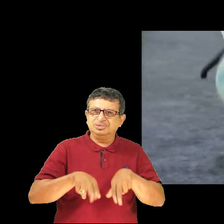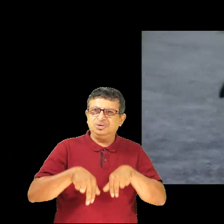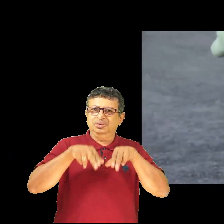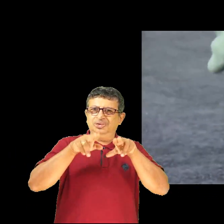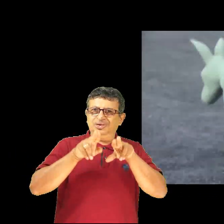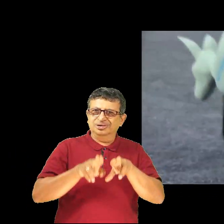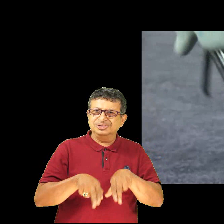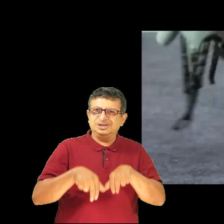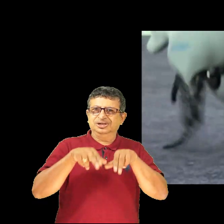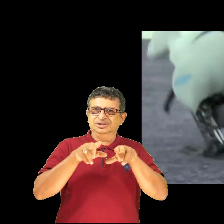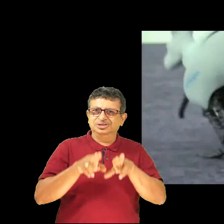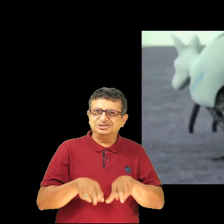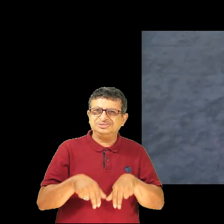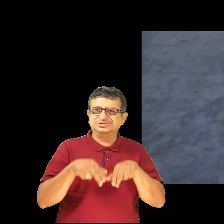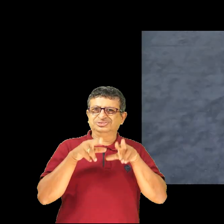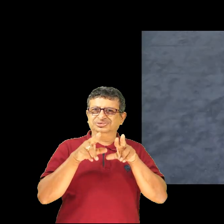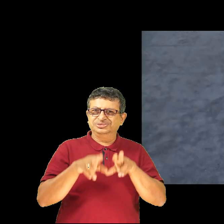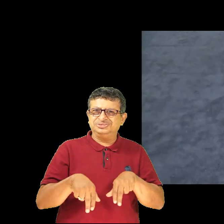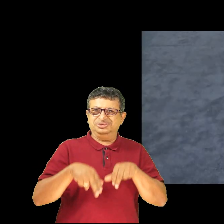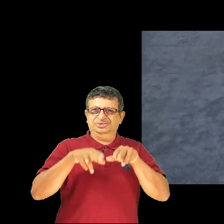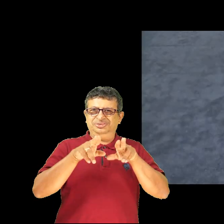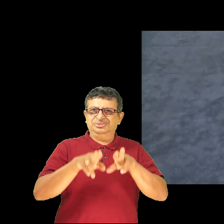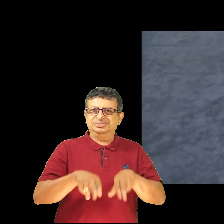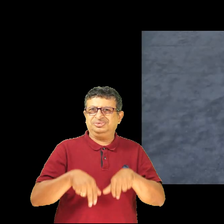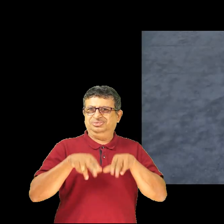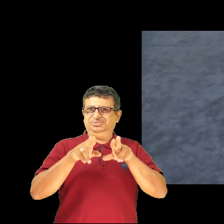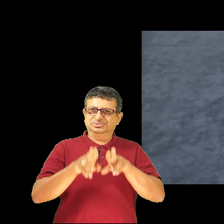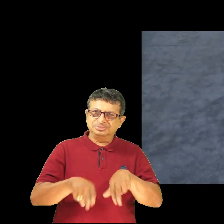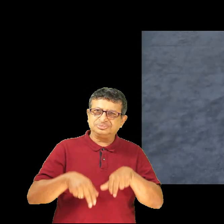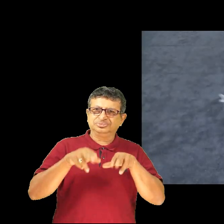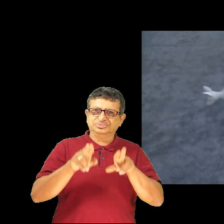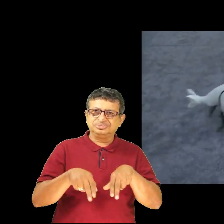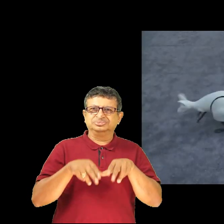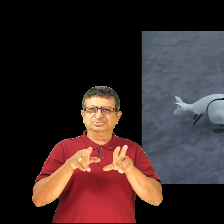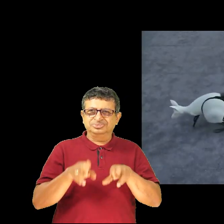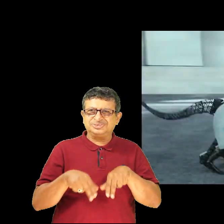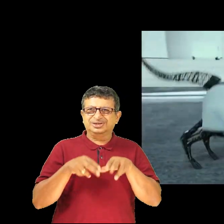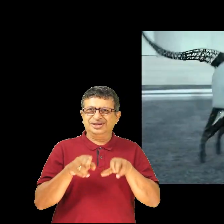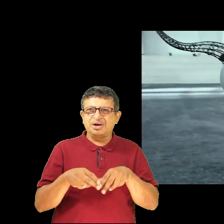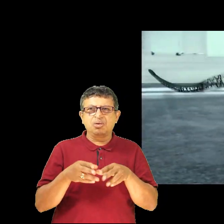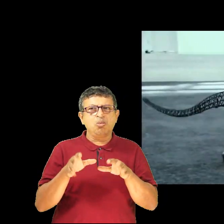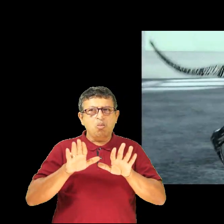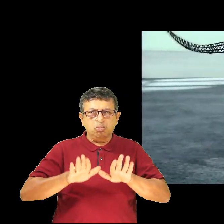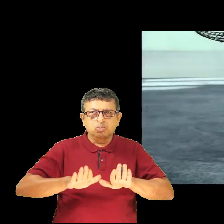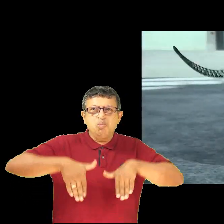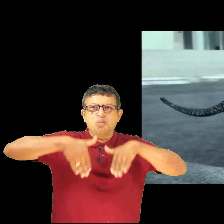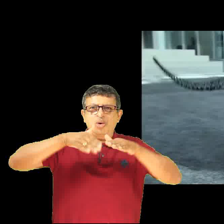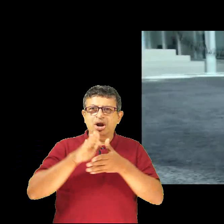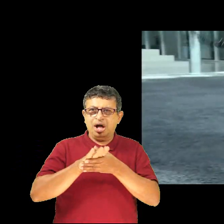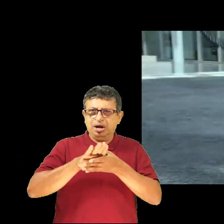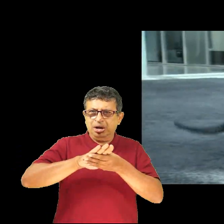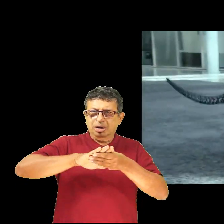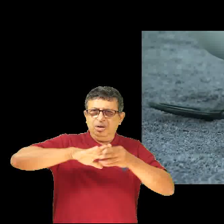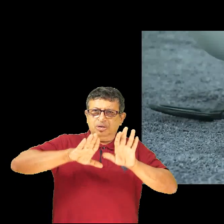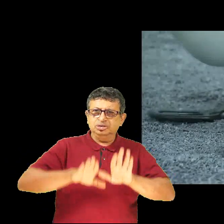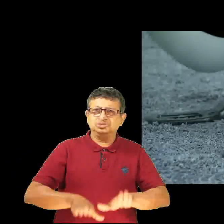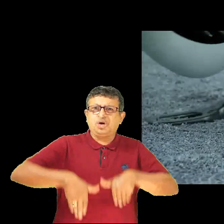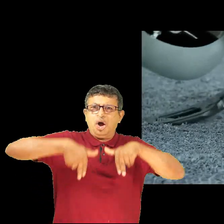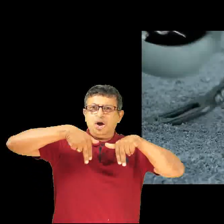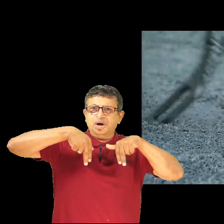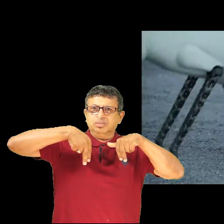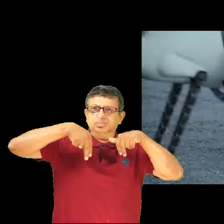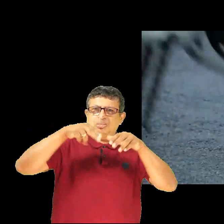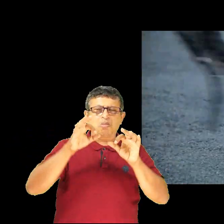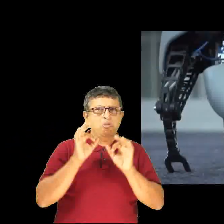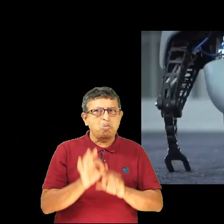Festo designed it with the hopes of finding ways to use energy more efficiently in the creation of new tools. Since having a pet kangaroo is not really a thing, I do